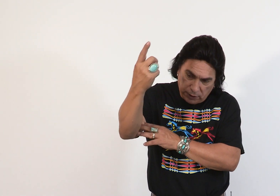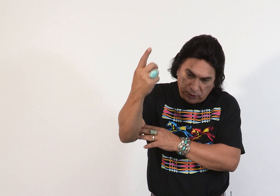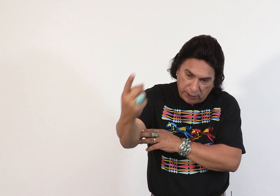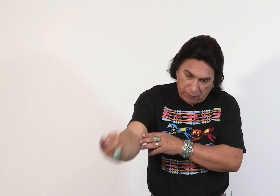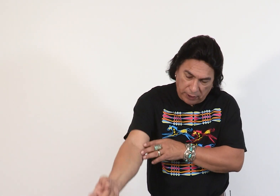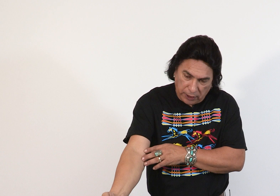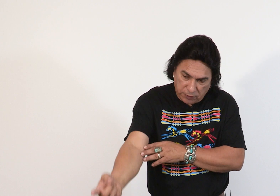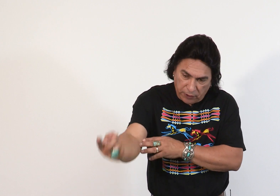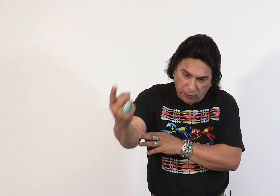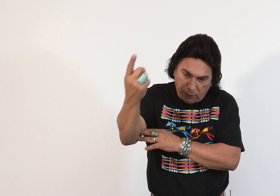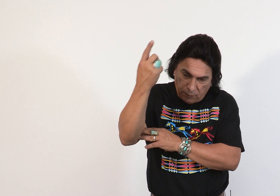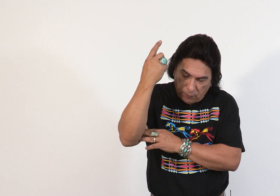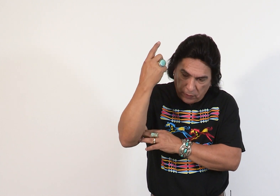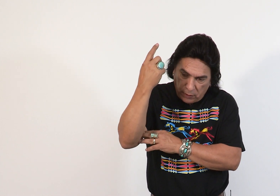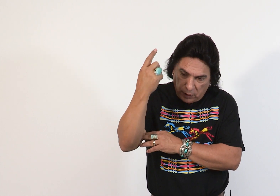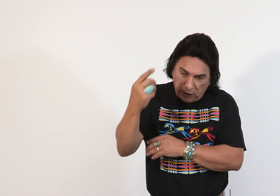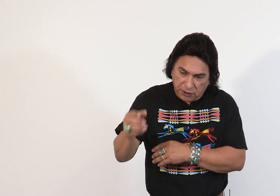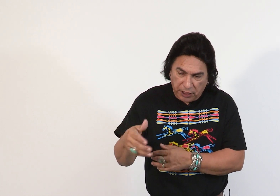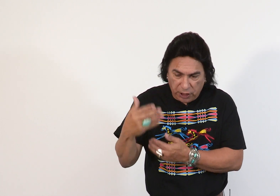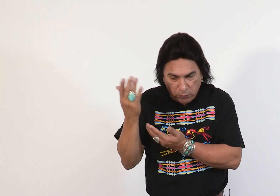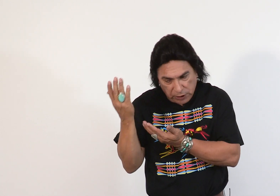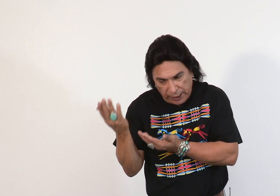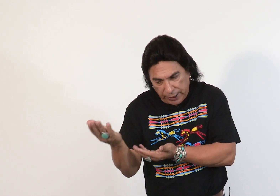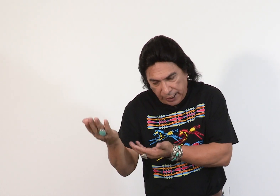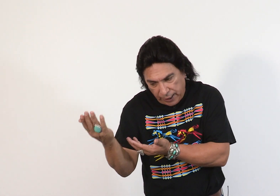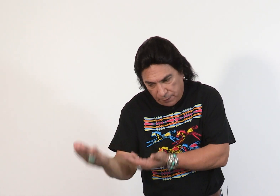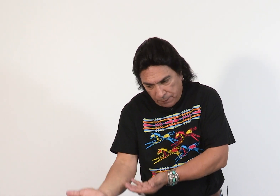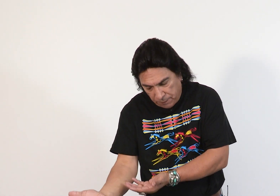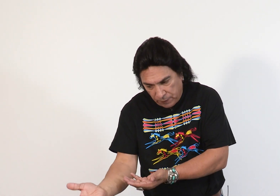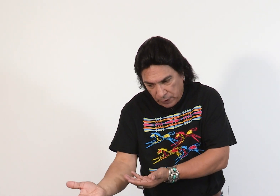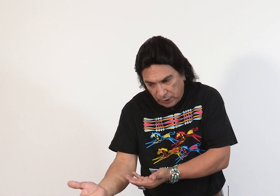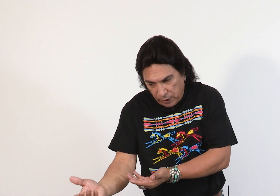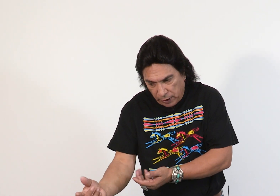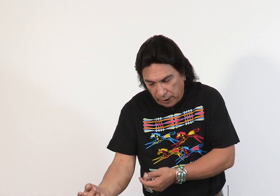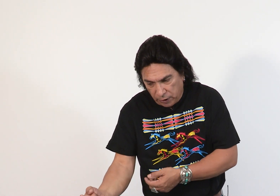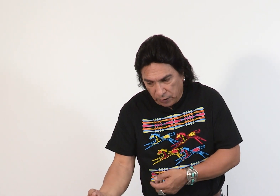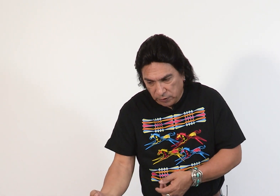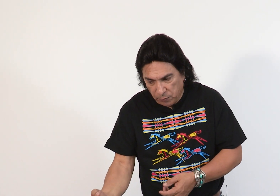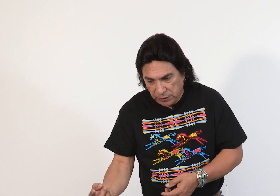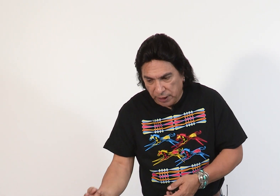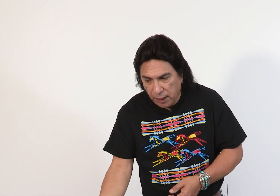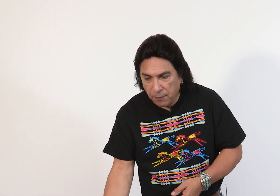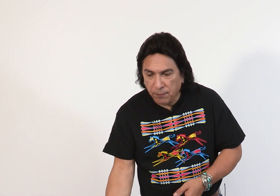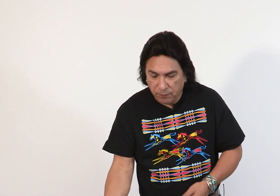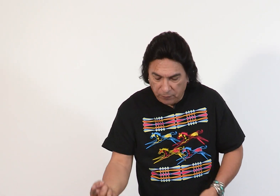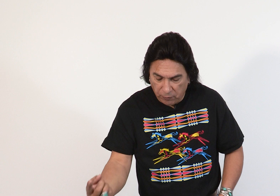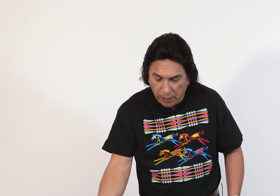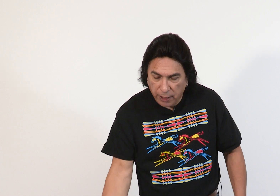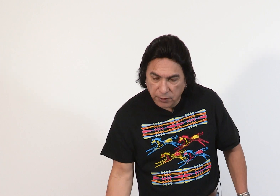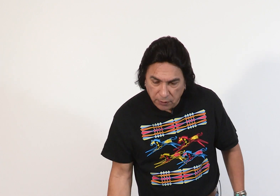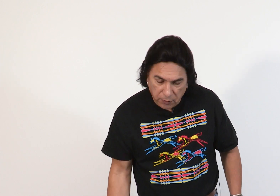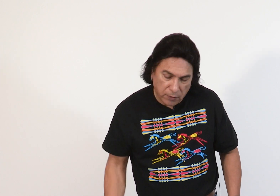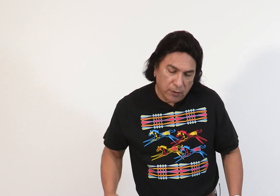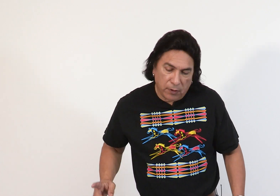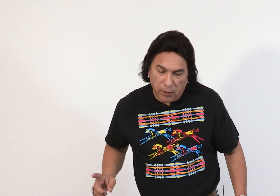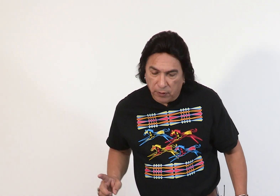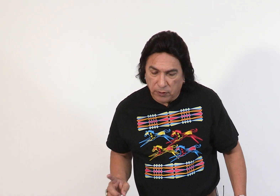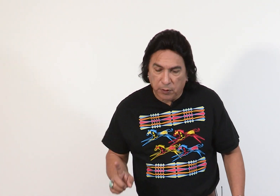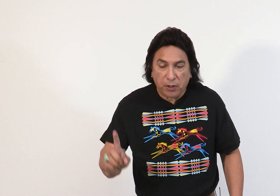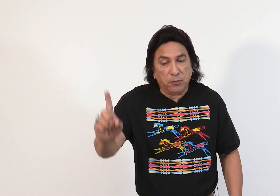is that index finger. Let's say you was laying down and somebody said, get up, arise. Sometimes you